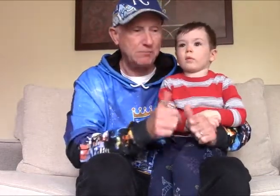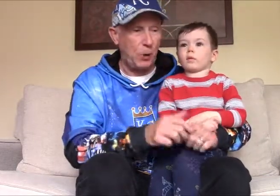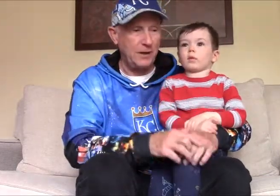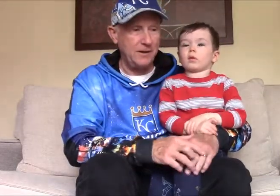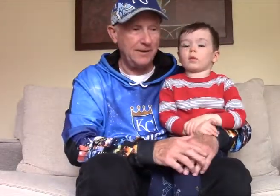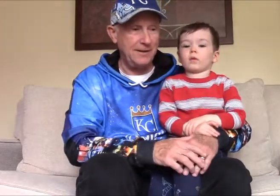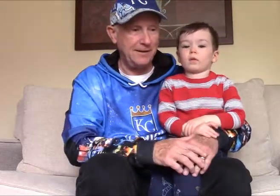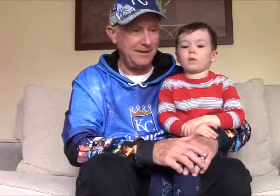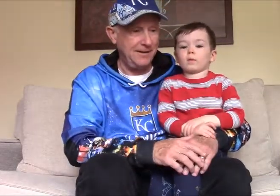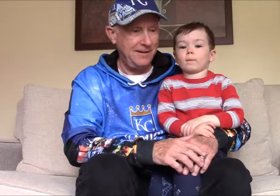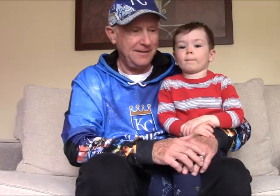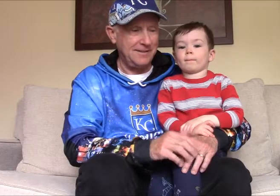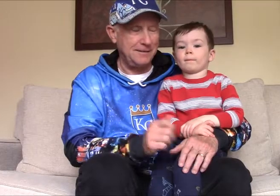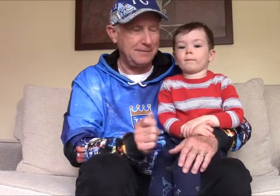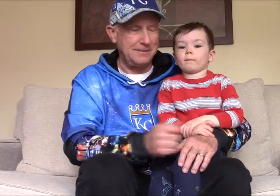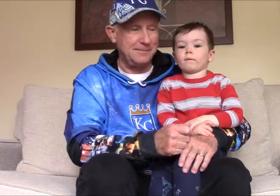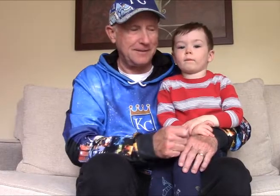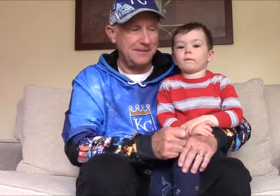sport? Baseball.